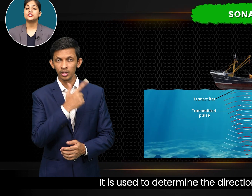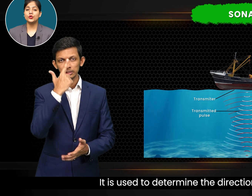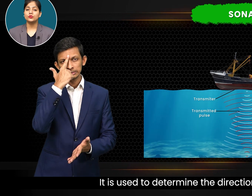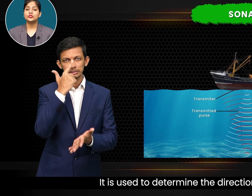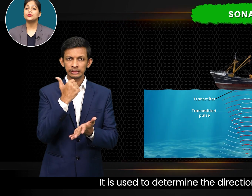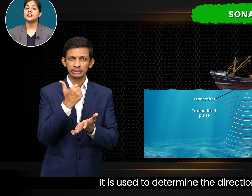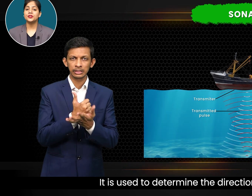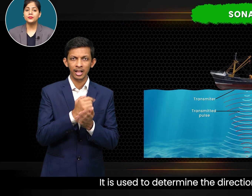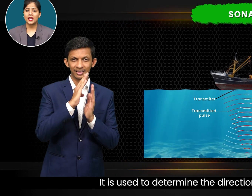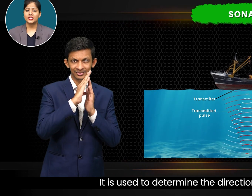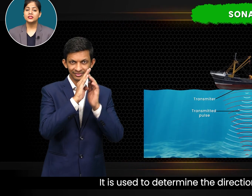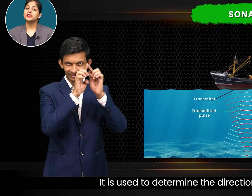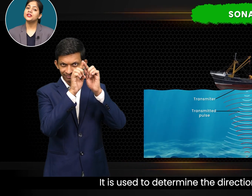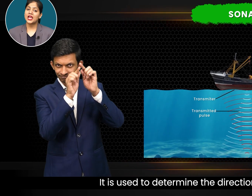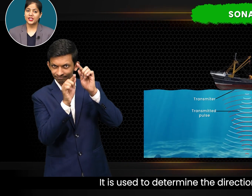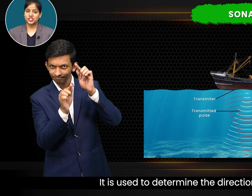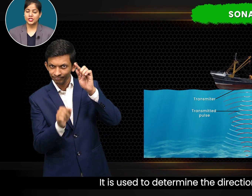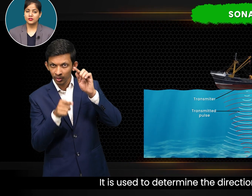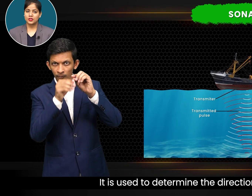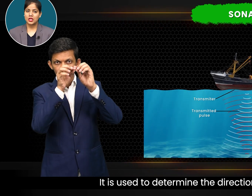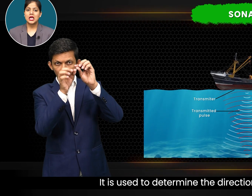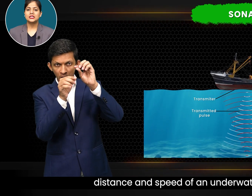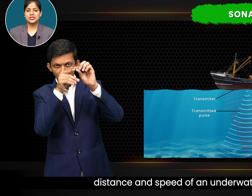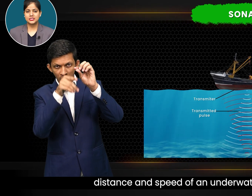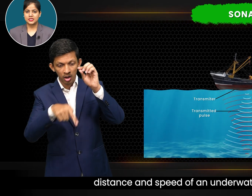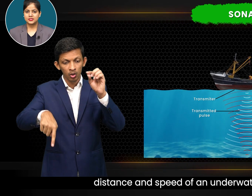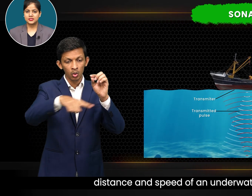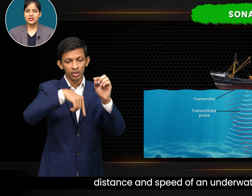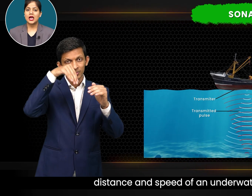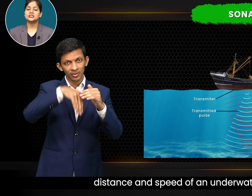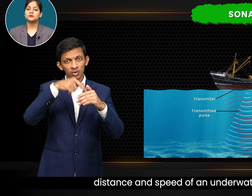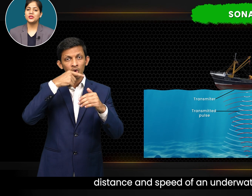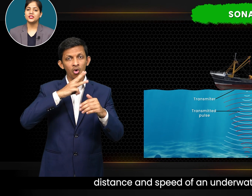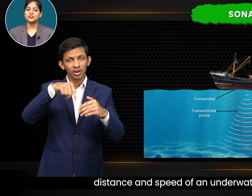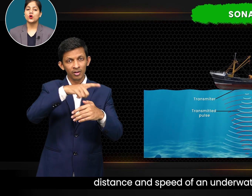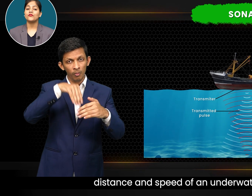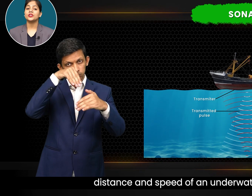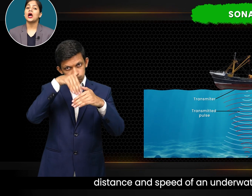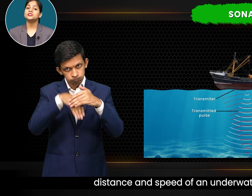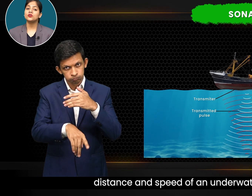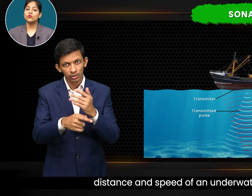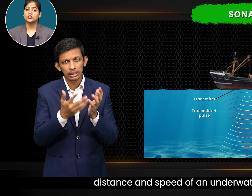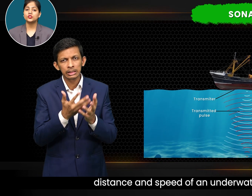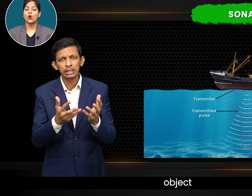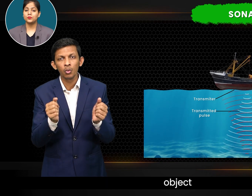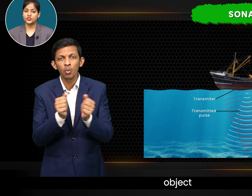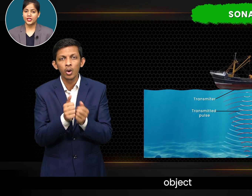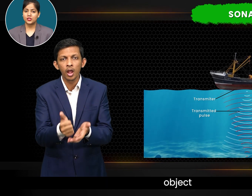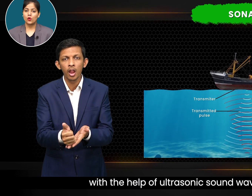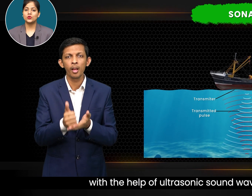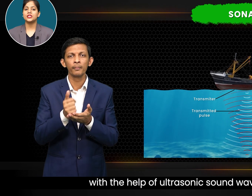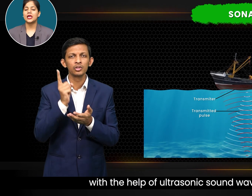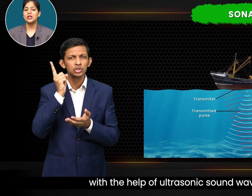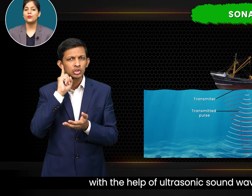It is used to determine the direction, distance, and speed of an underwater